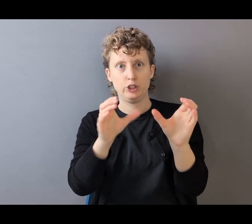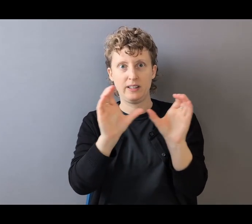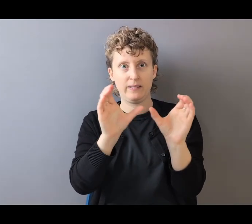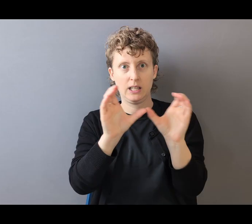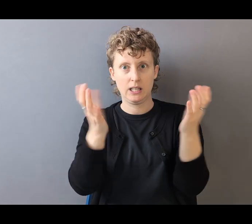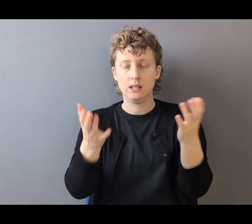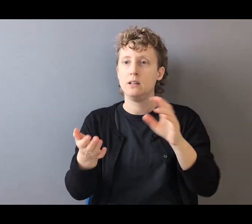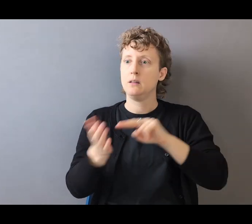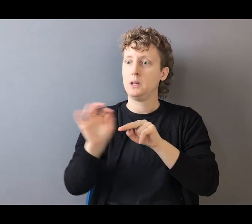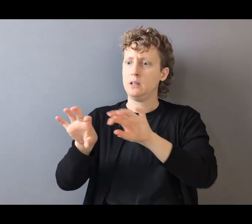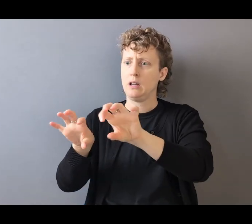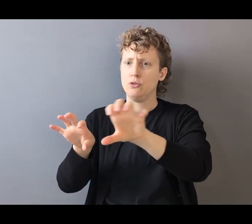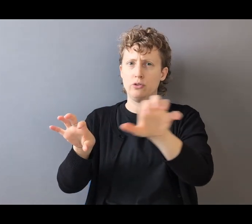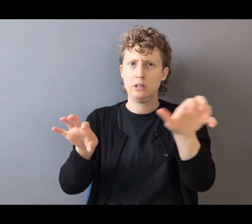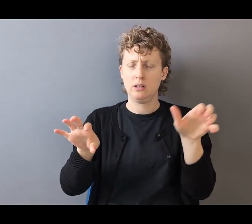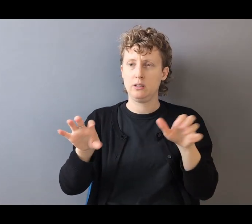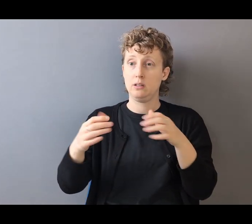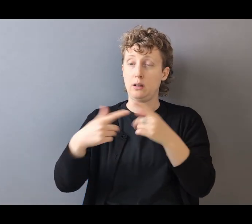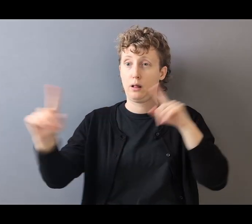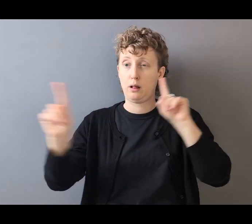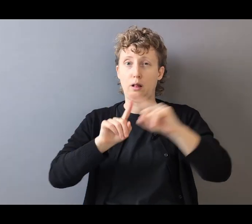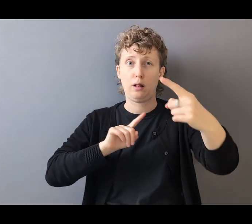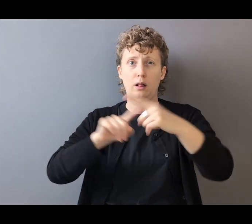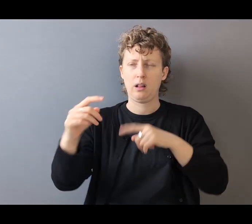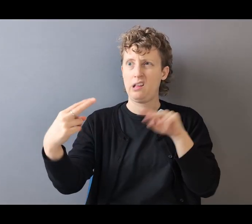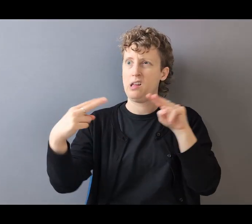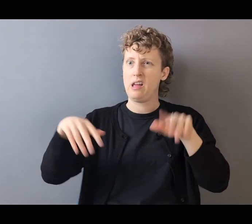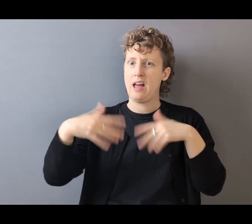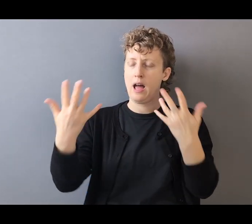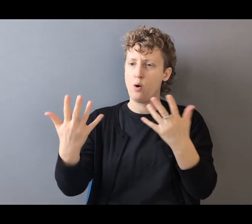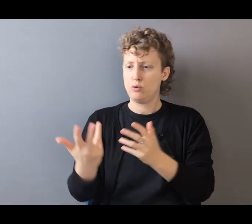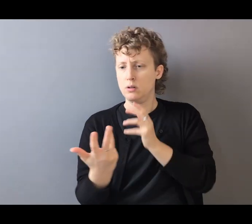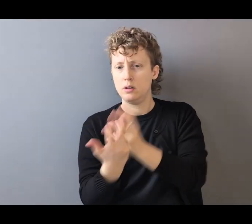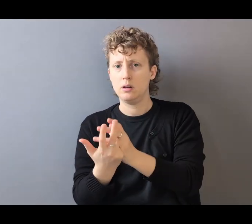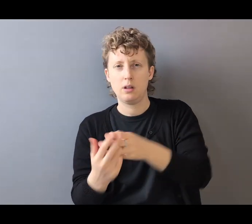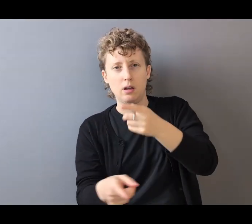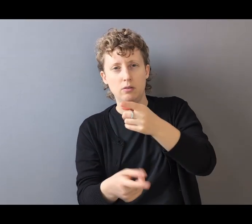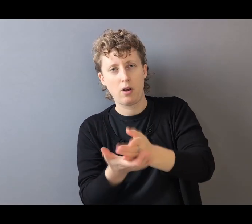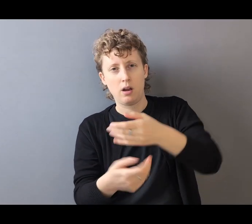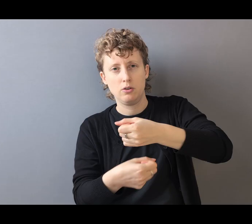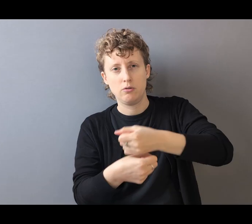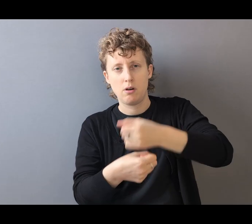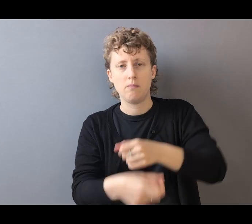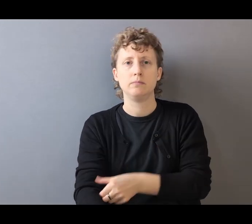our skill gaps as well? So I think that's super great. That's what I wanted to point out about what Biljana was saying.